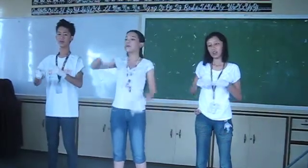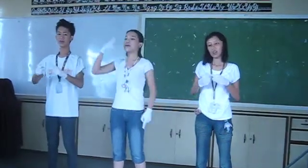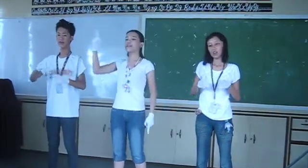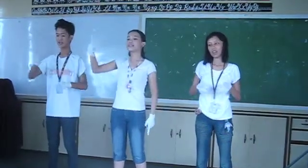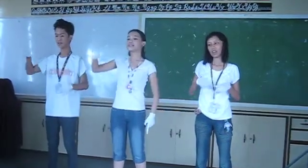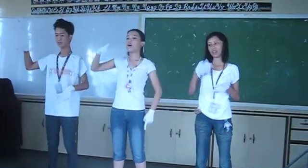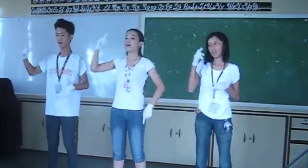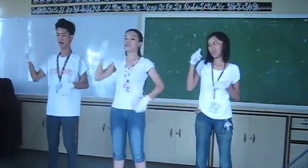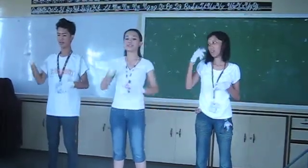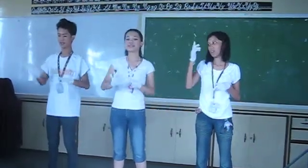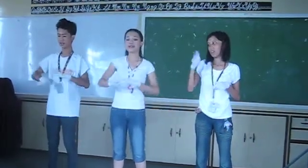Always walked a step